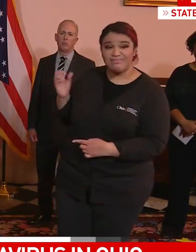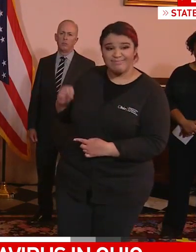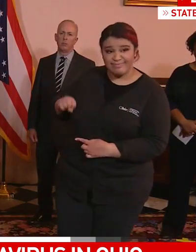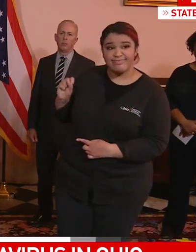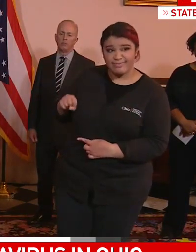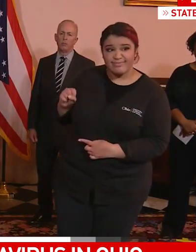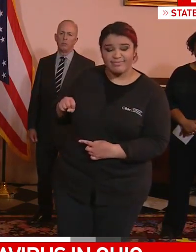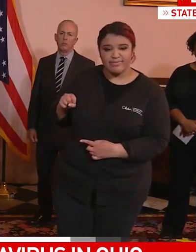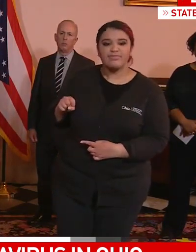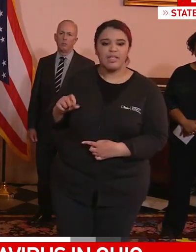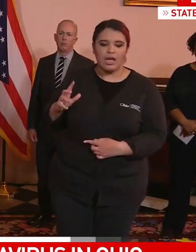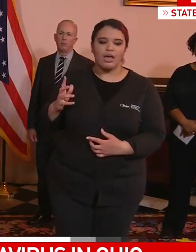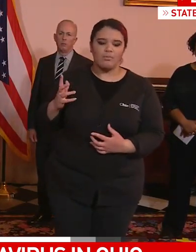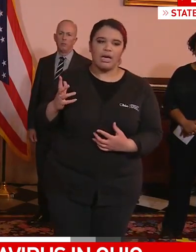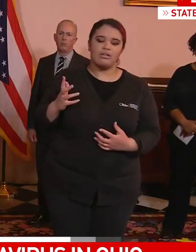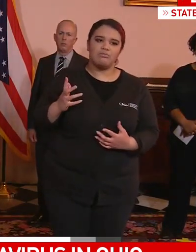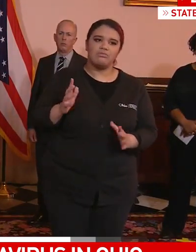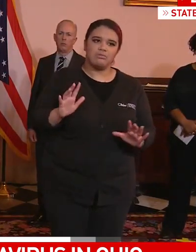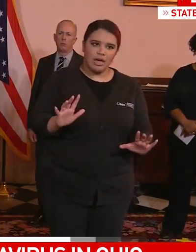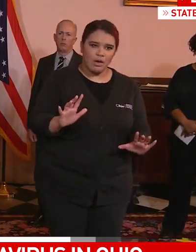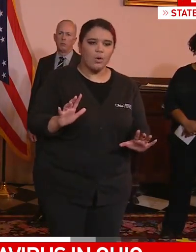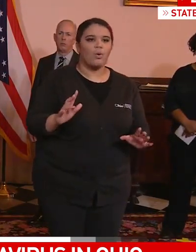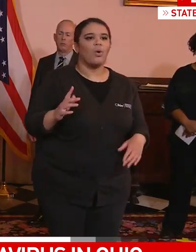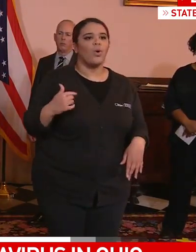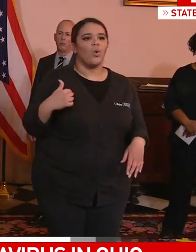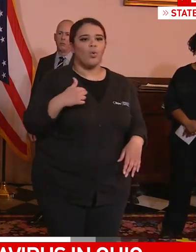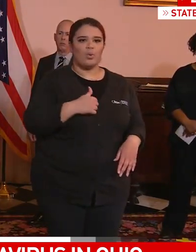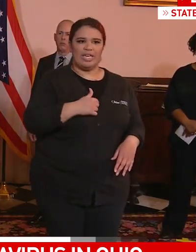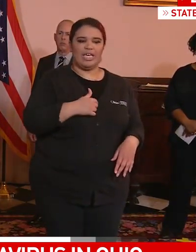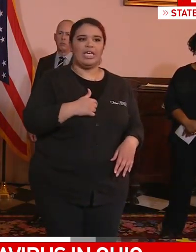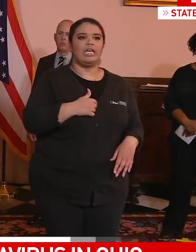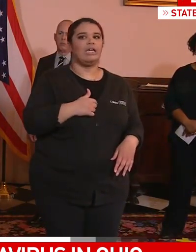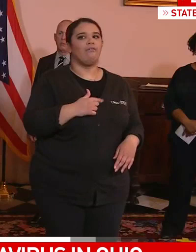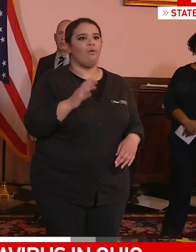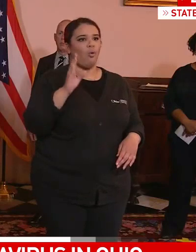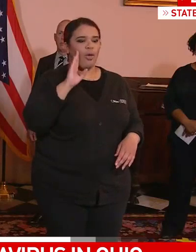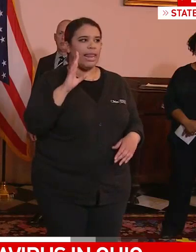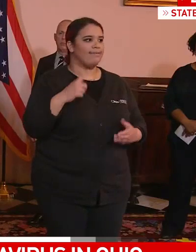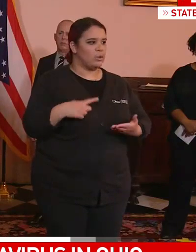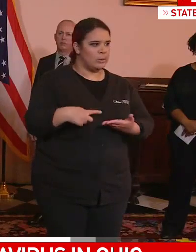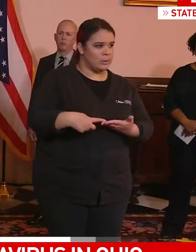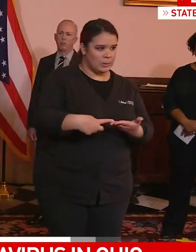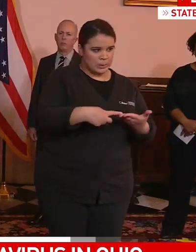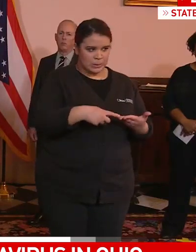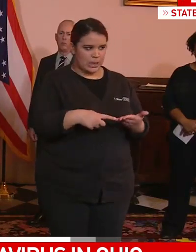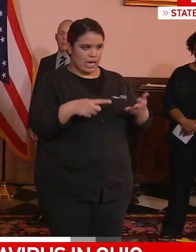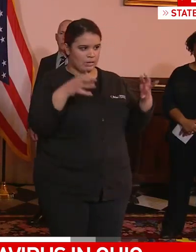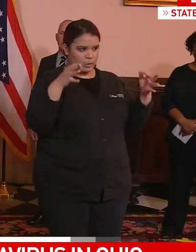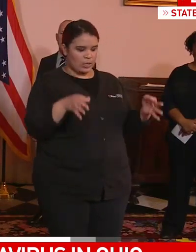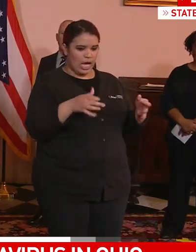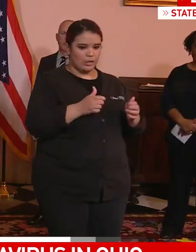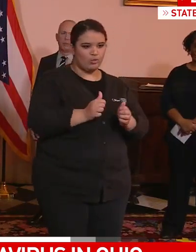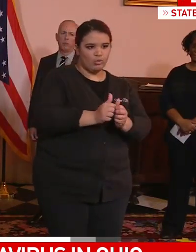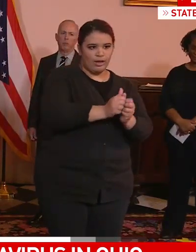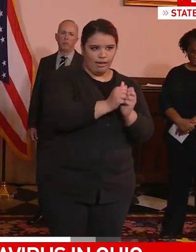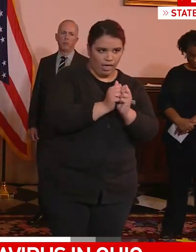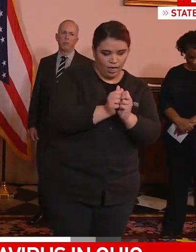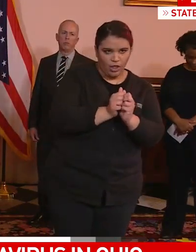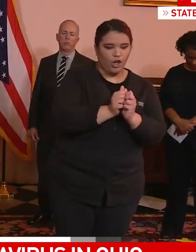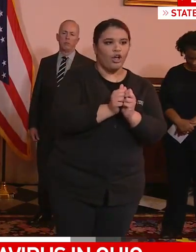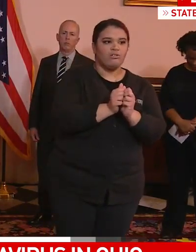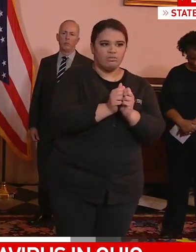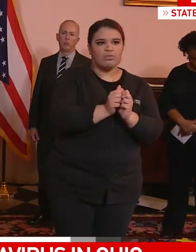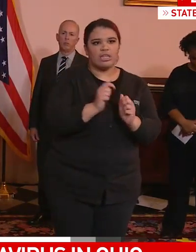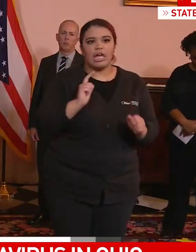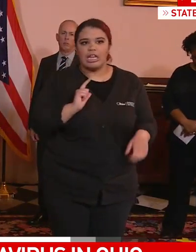that, obviously we do in consultation with everyone, certainly including the